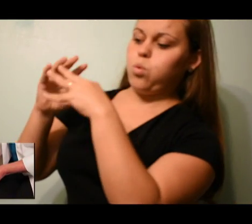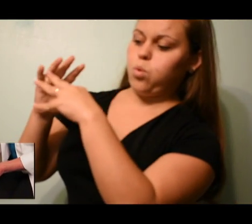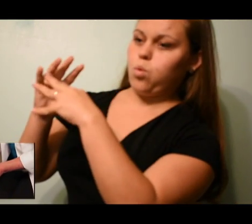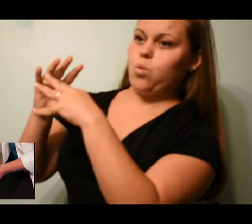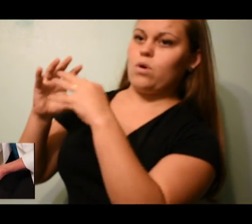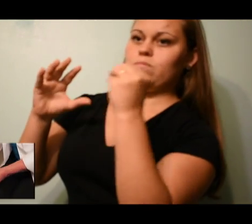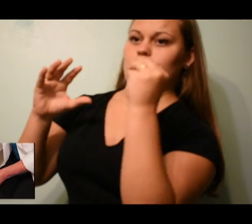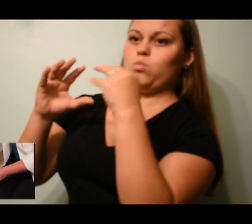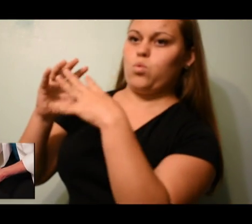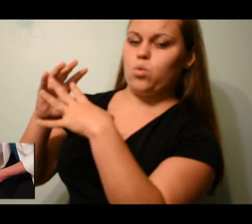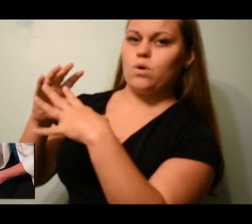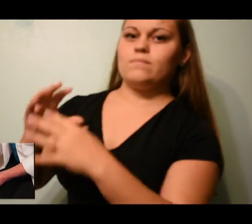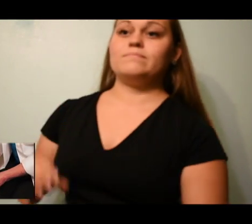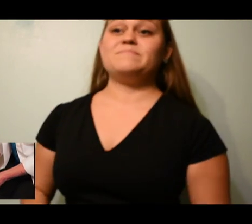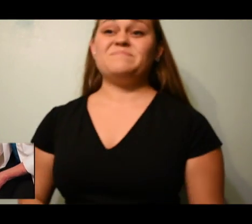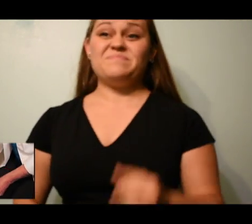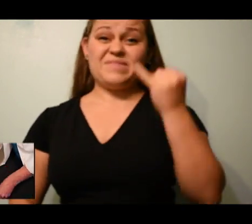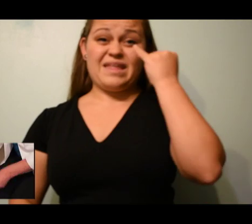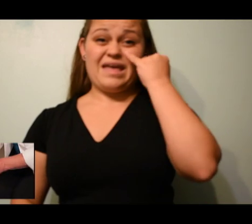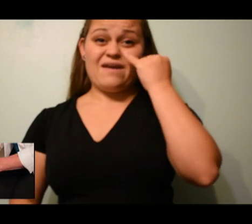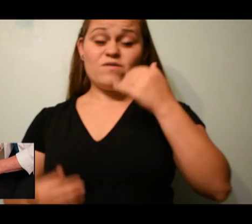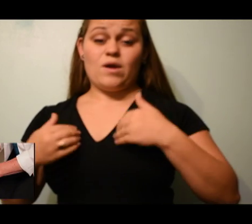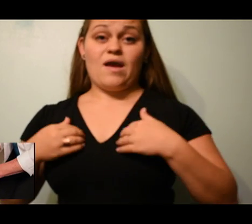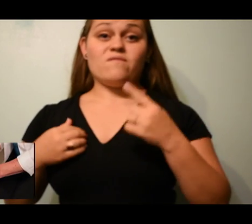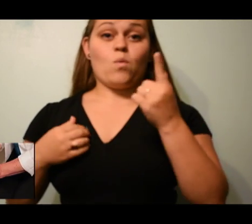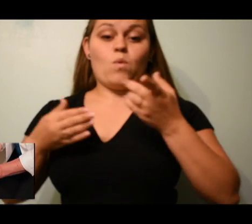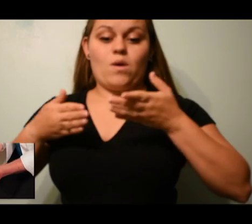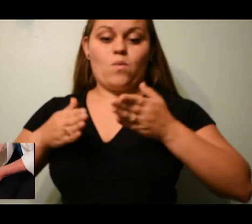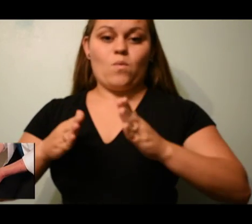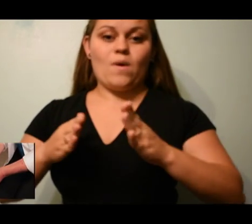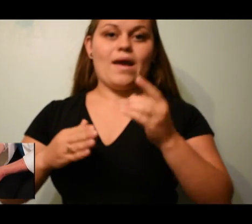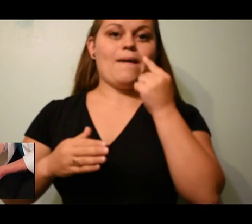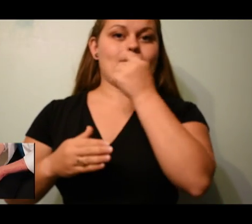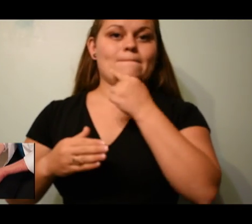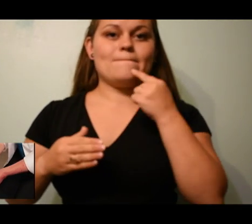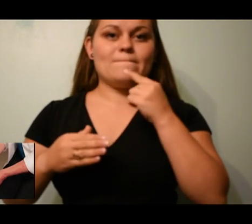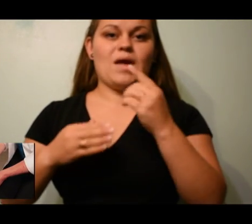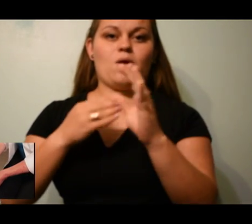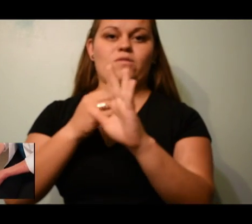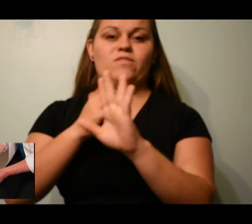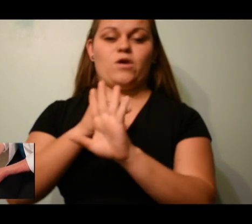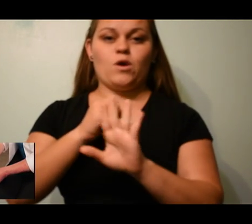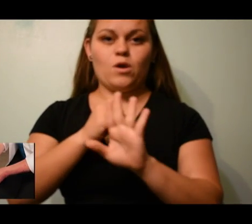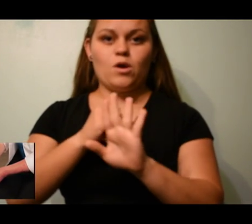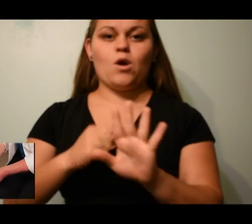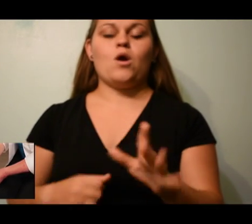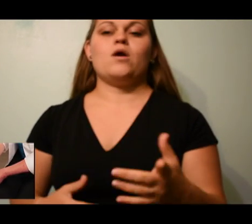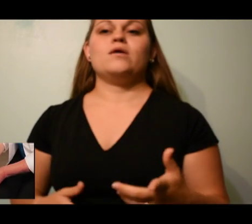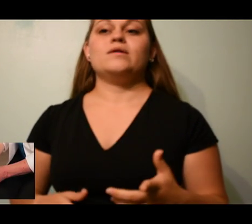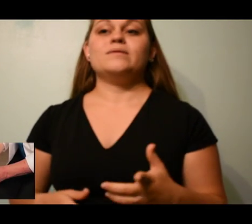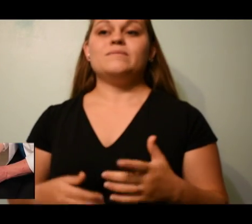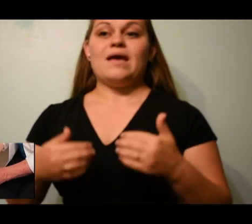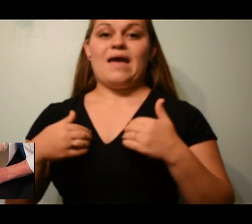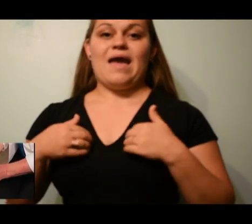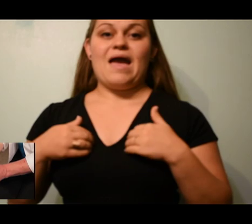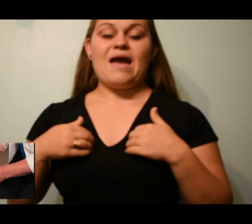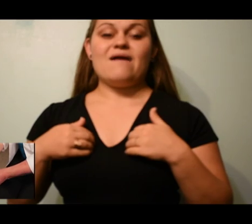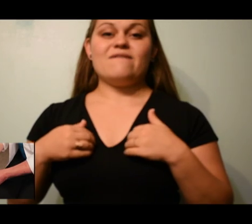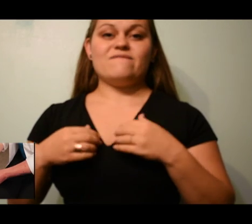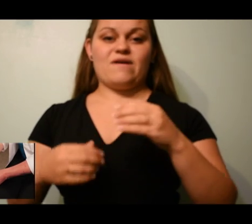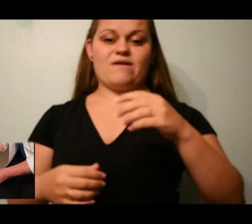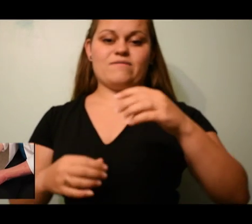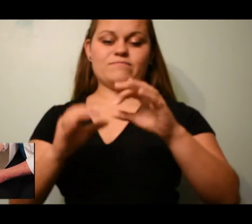mouth guard, use it as directed. The mouth guard has a one-way valve and protects the rescuer from contact with